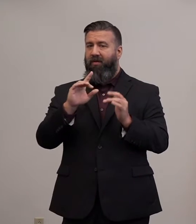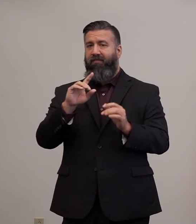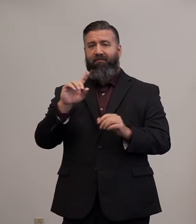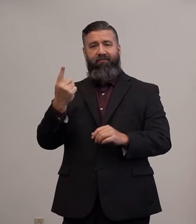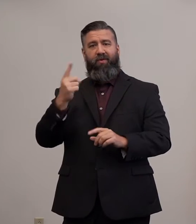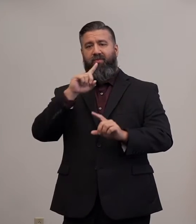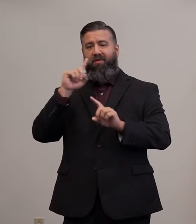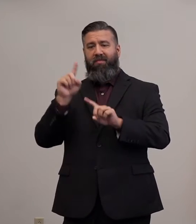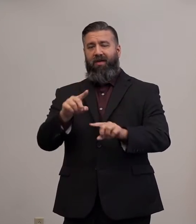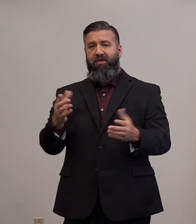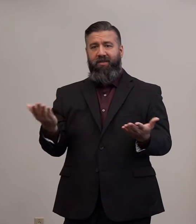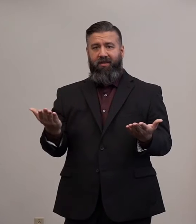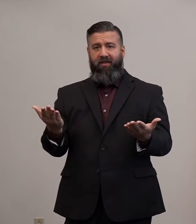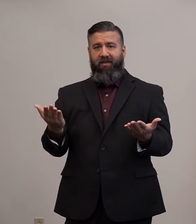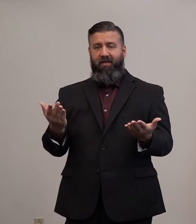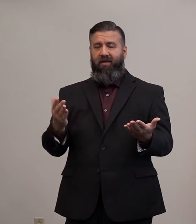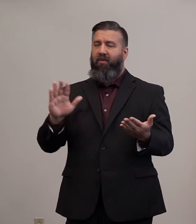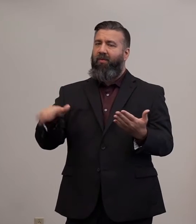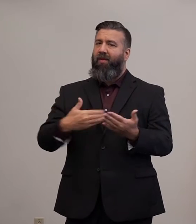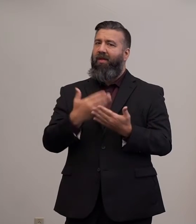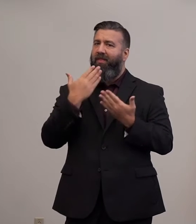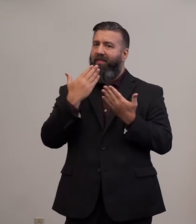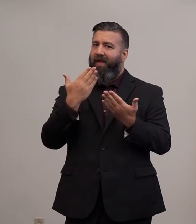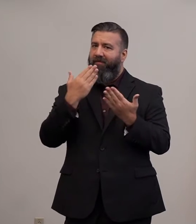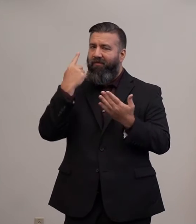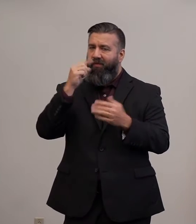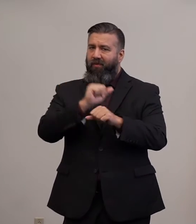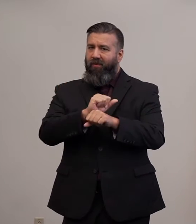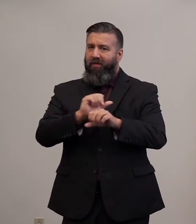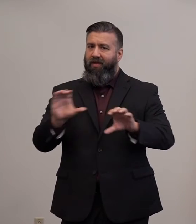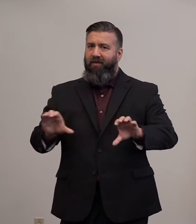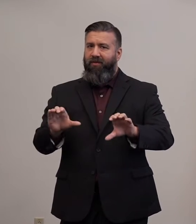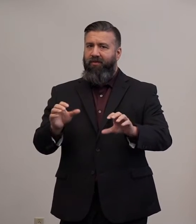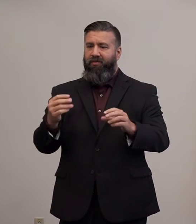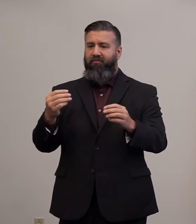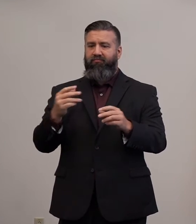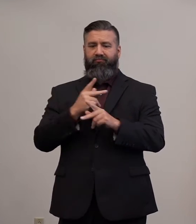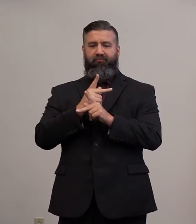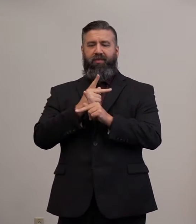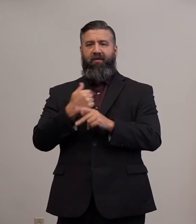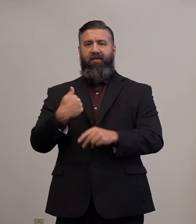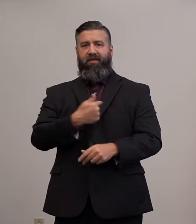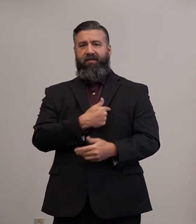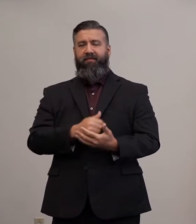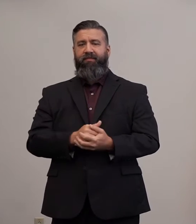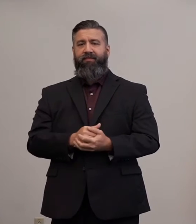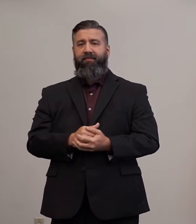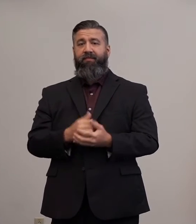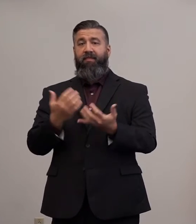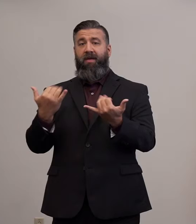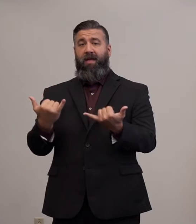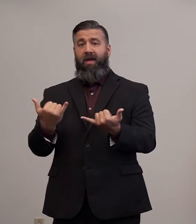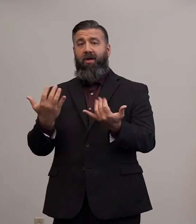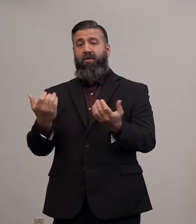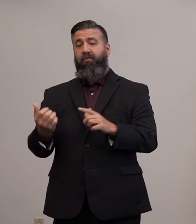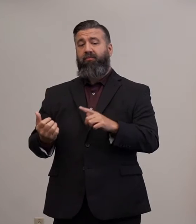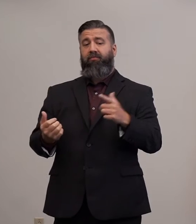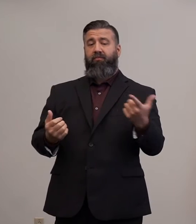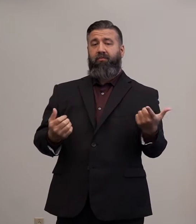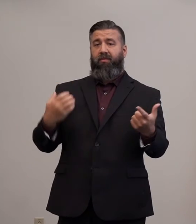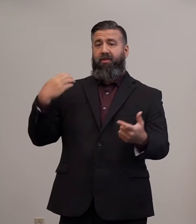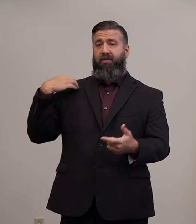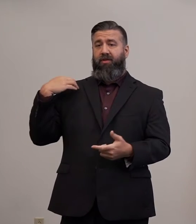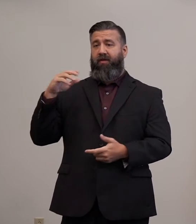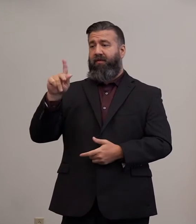St. Louis County, and we're all thankful for the work they do to watch over us. So I'd like to now turn the mic over to Chief